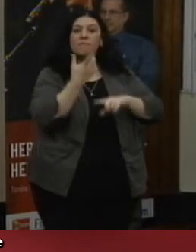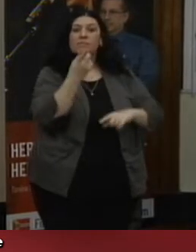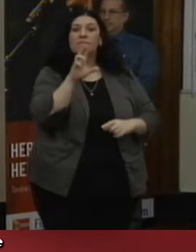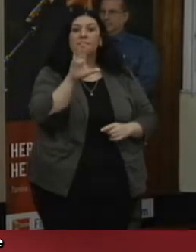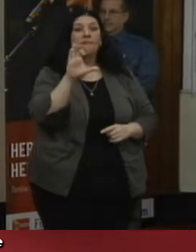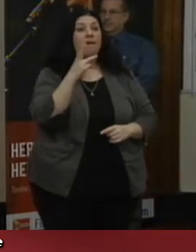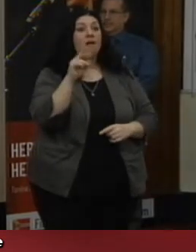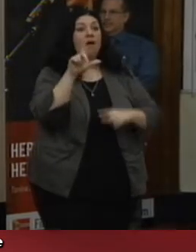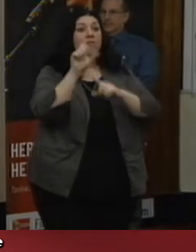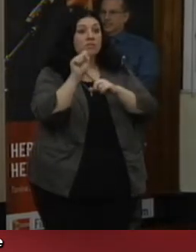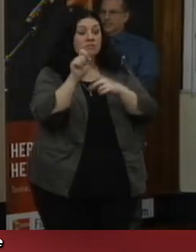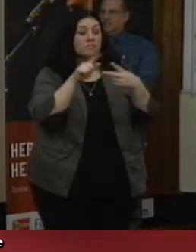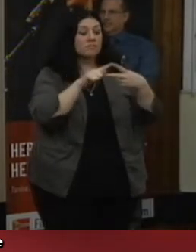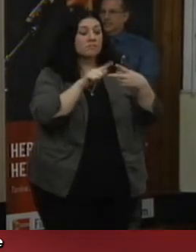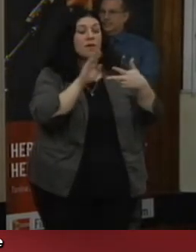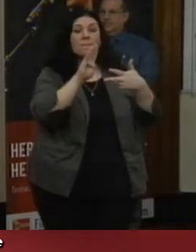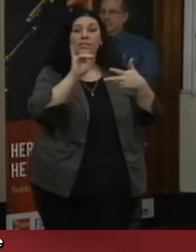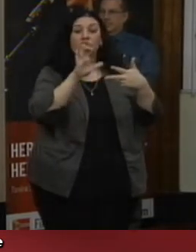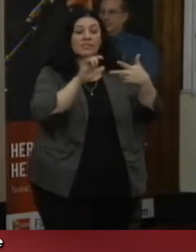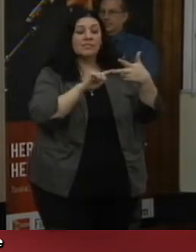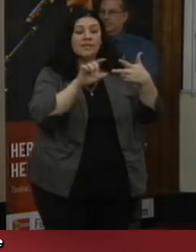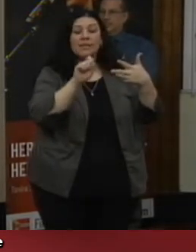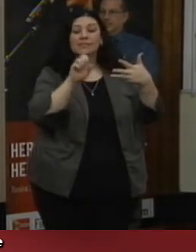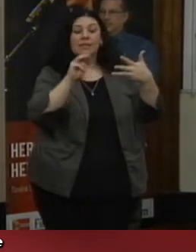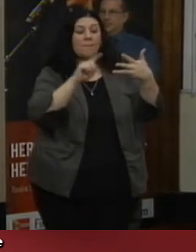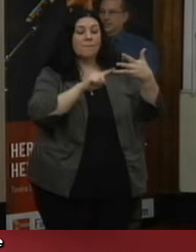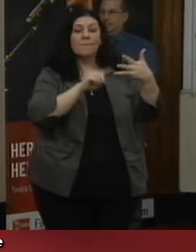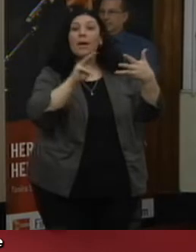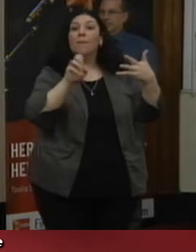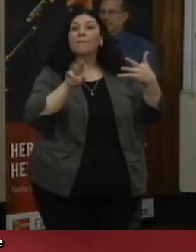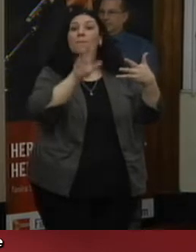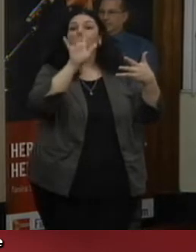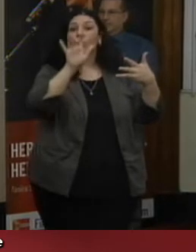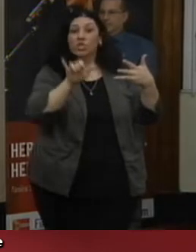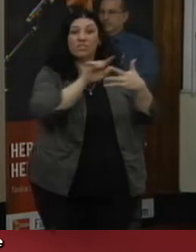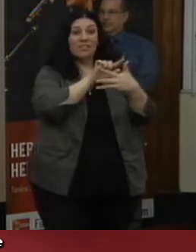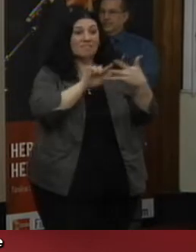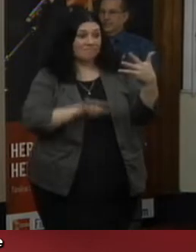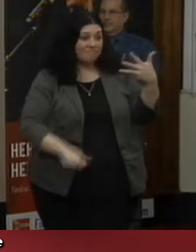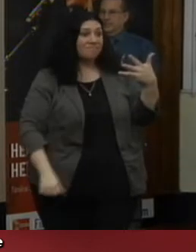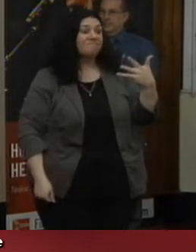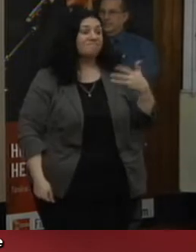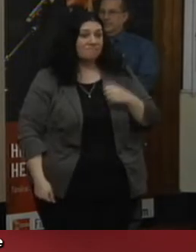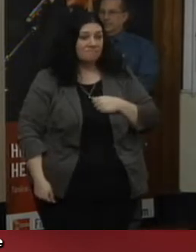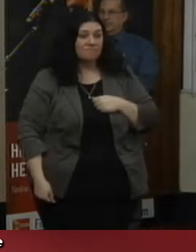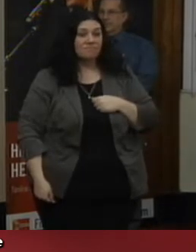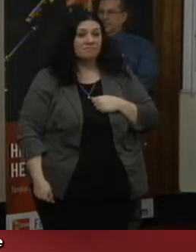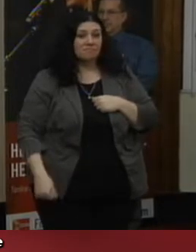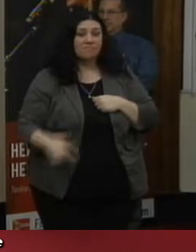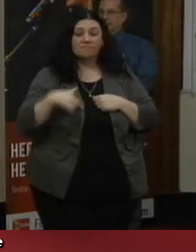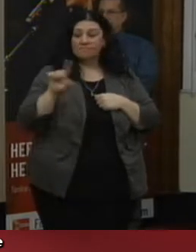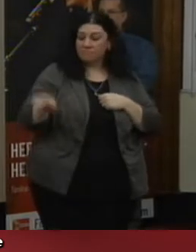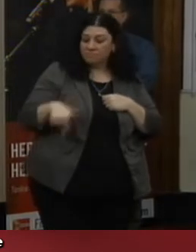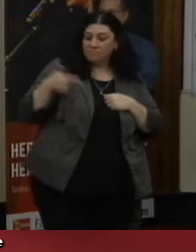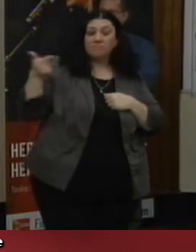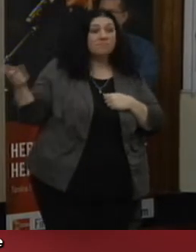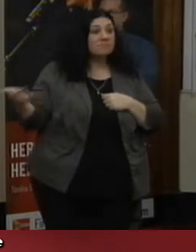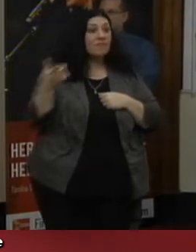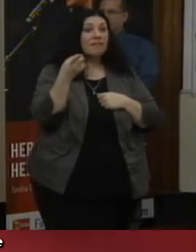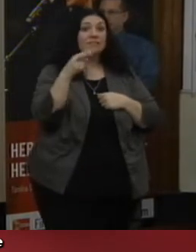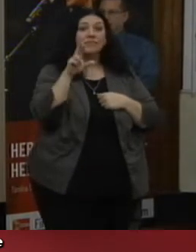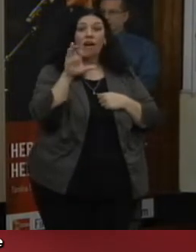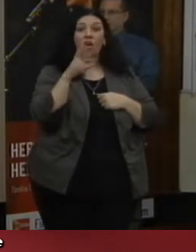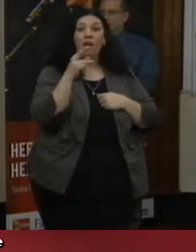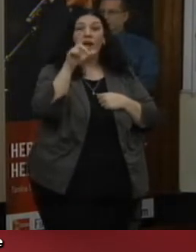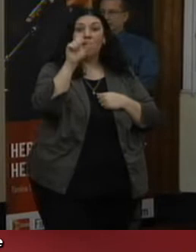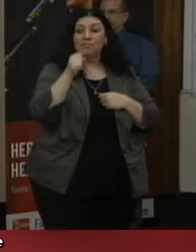Eccles, BJC, SSM, and Mercy. I want to turn this over to Dr. Eccles.